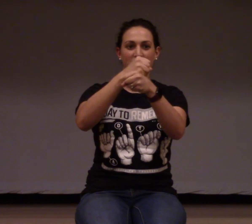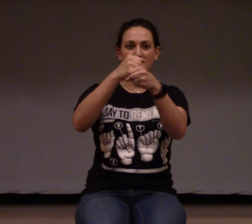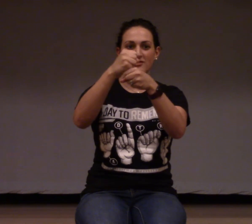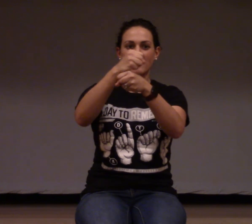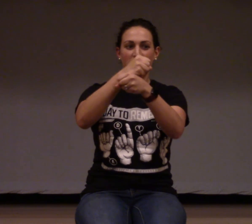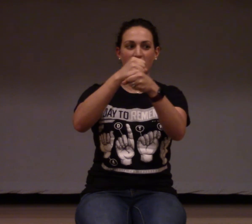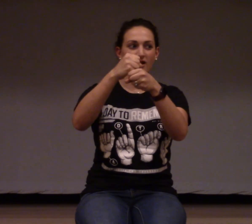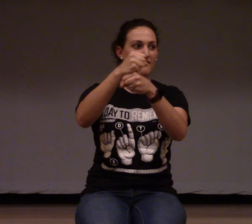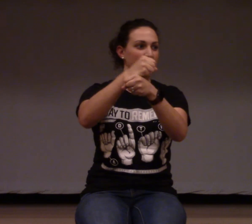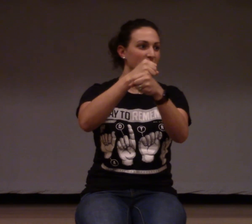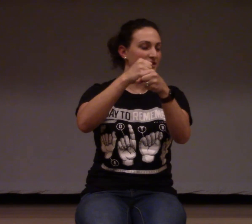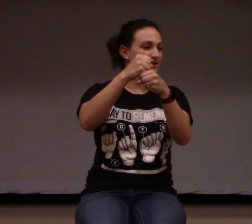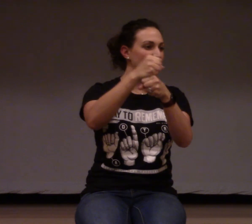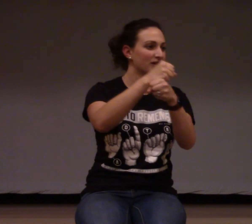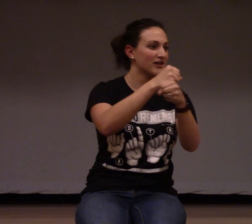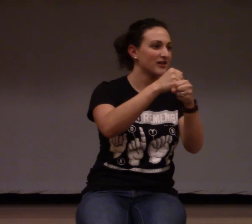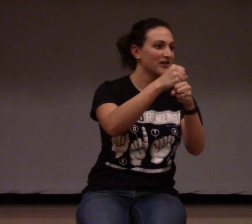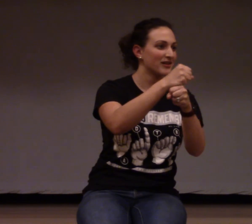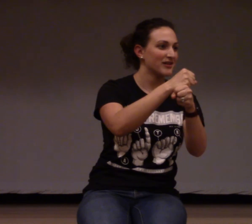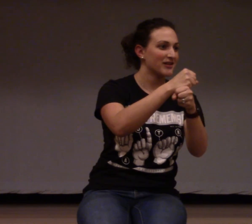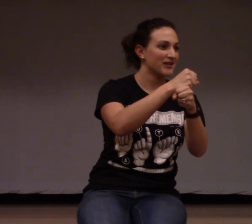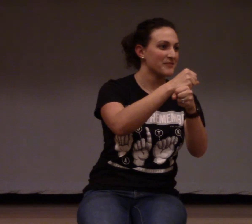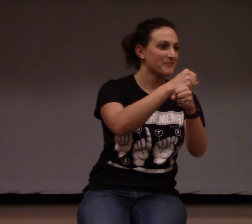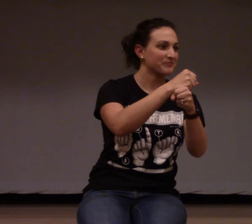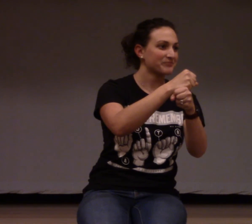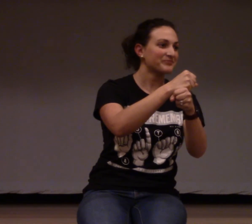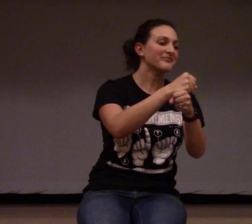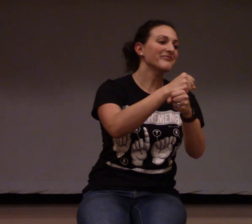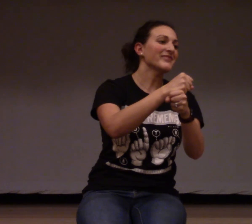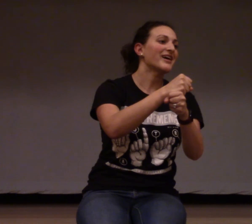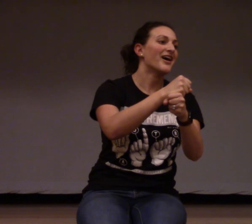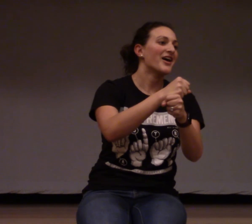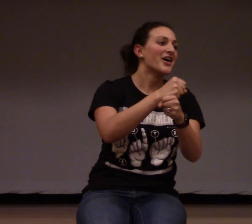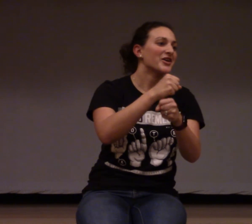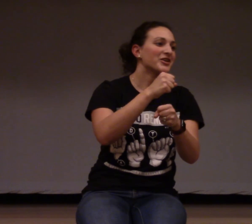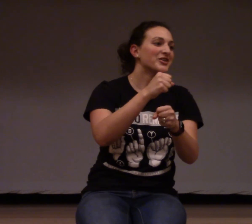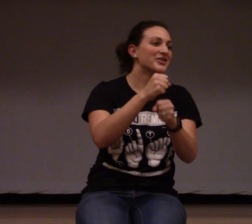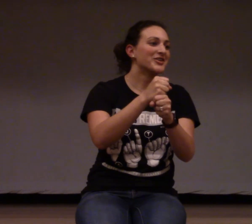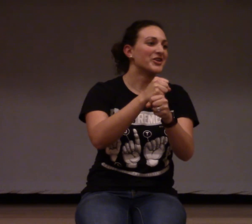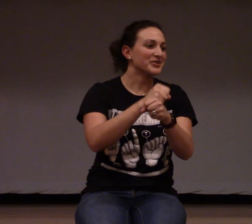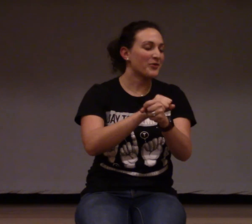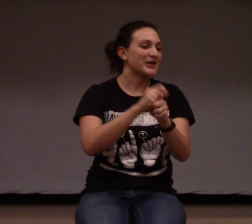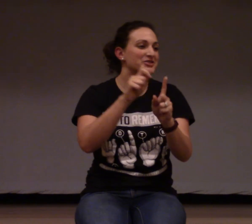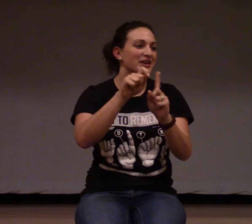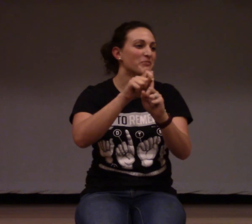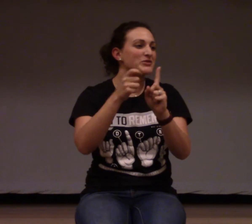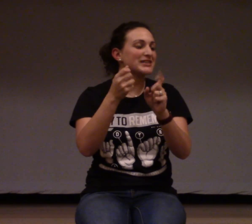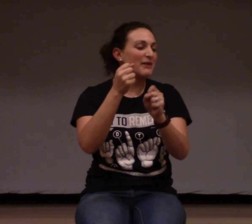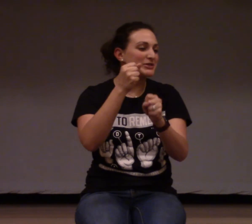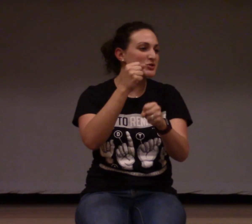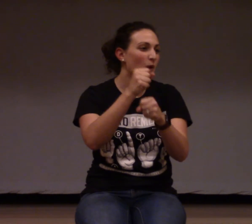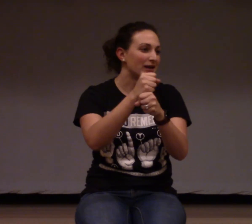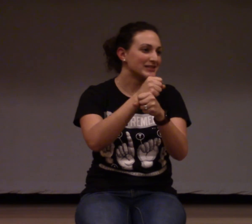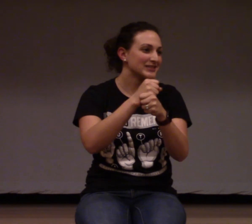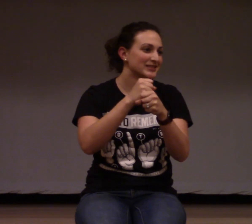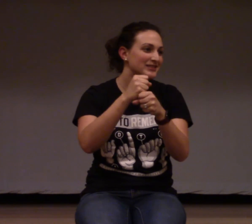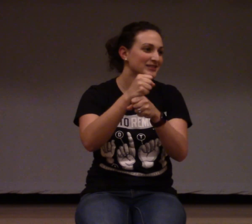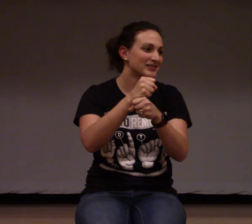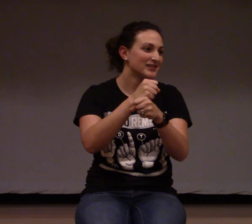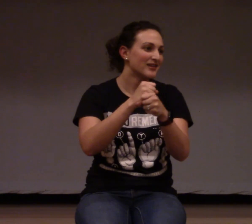Does it matter how many times you do these different motions or bananas? Like how Good many question. wheels Most of the or time it's twice.